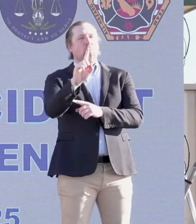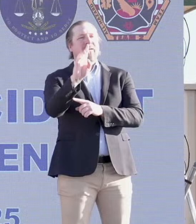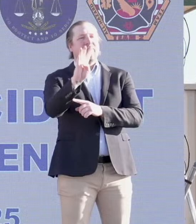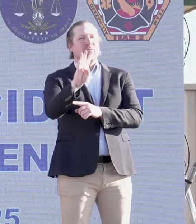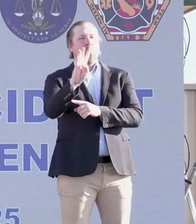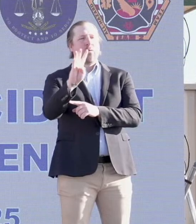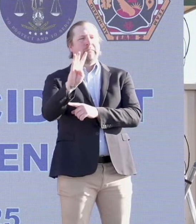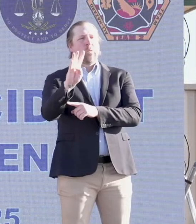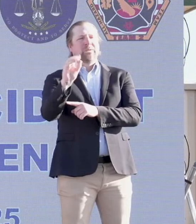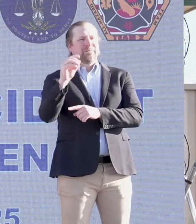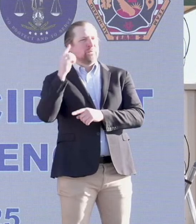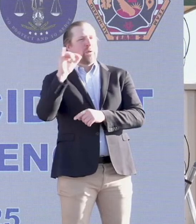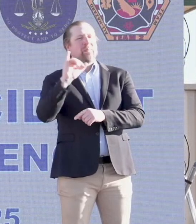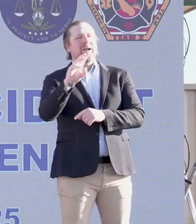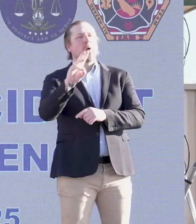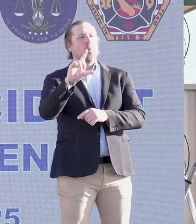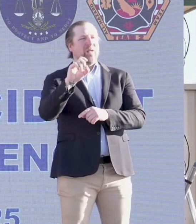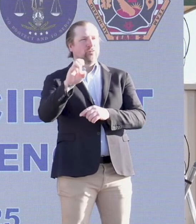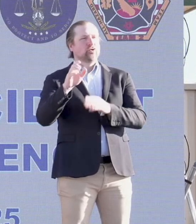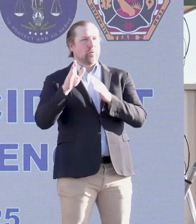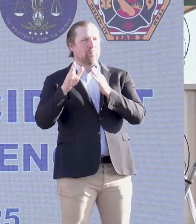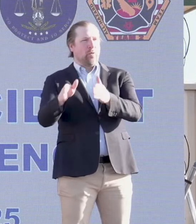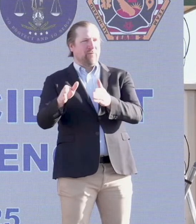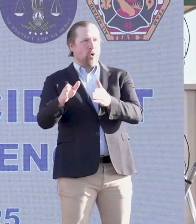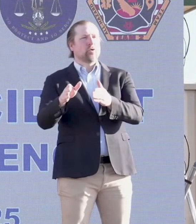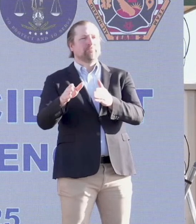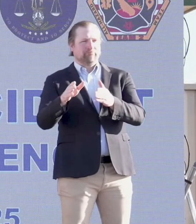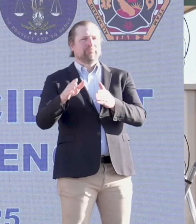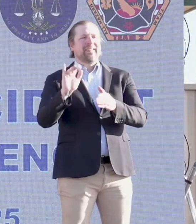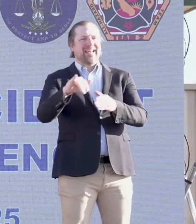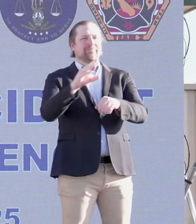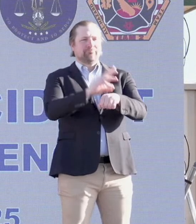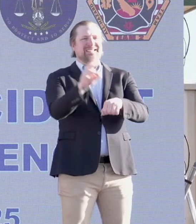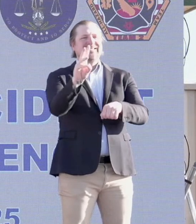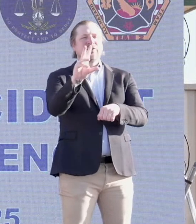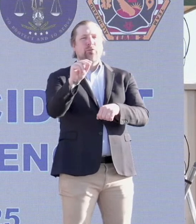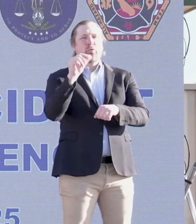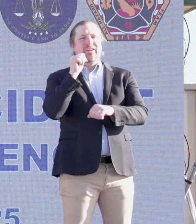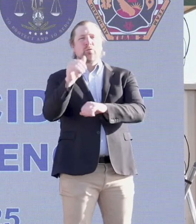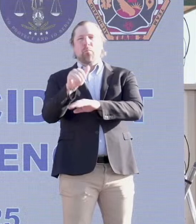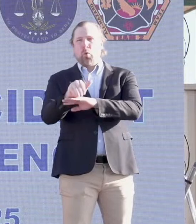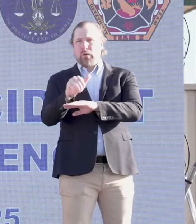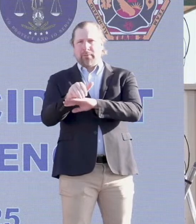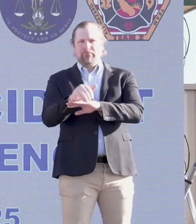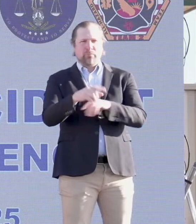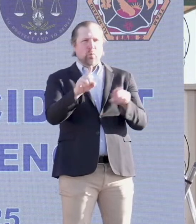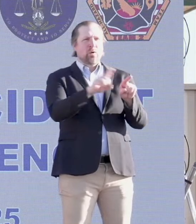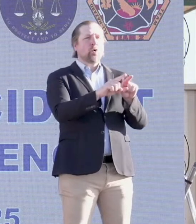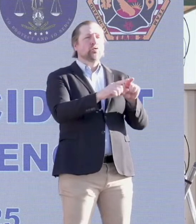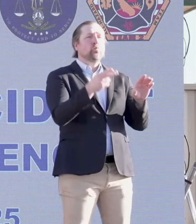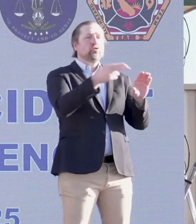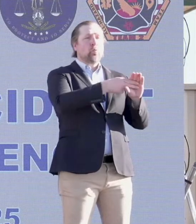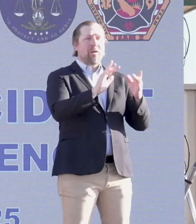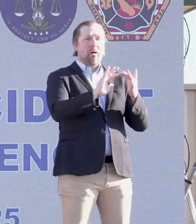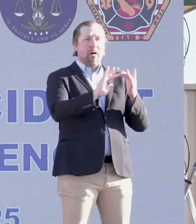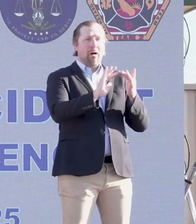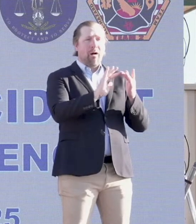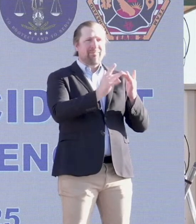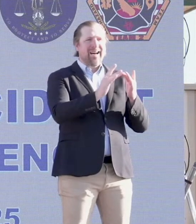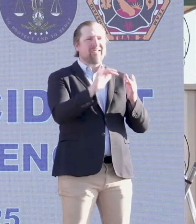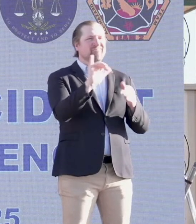Wilshire Boulevard. This will be at 6:30 tomorrow evening. You can also join virtually the way that we've